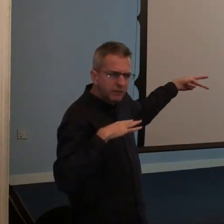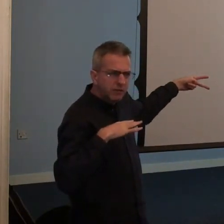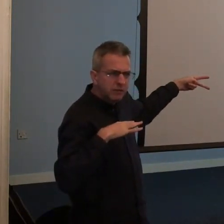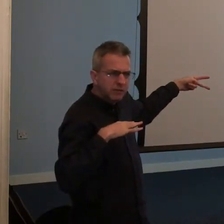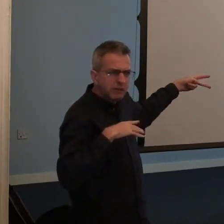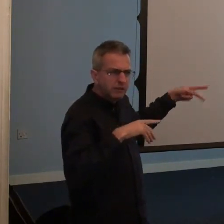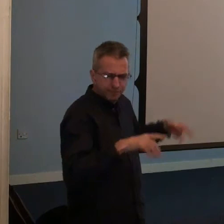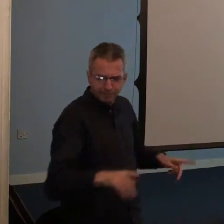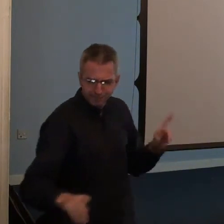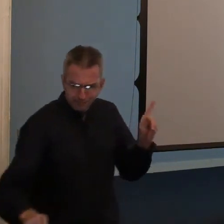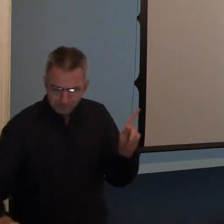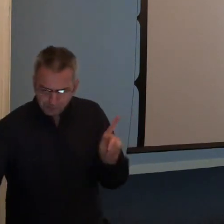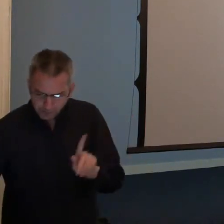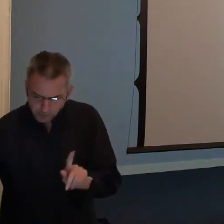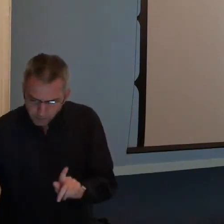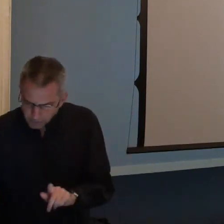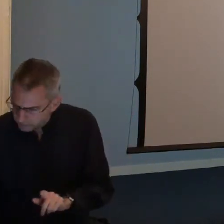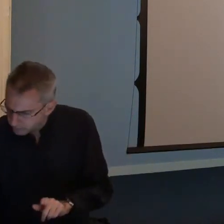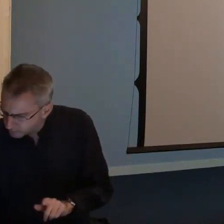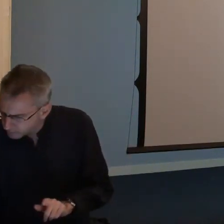here you may be familiar with already. Let me find that.